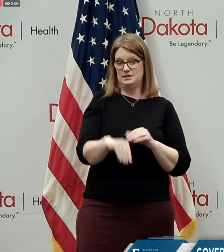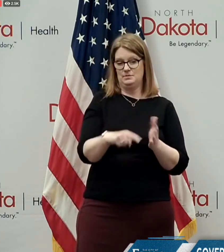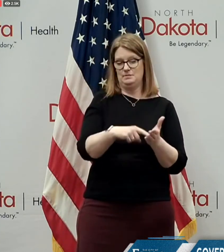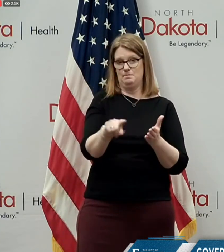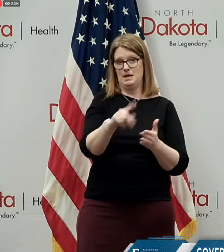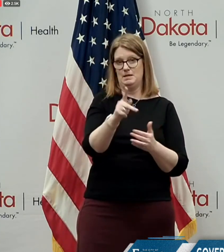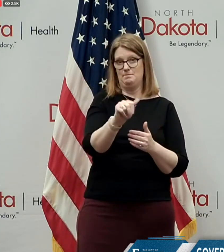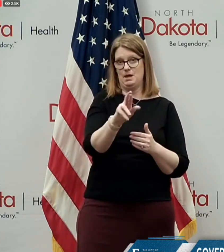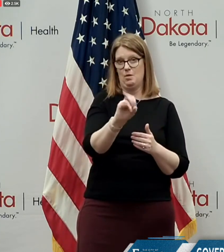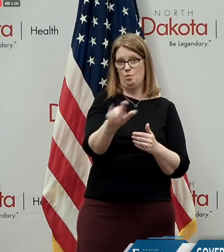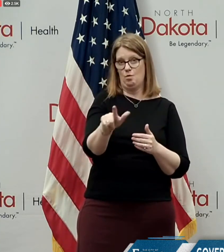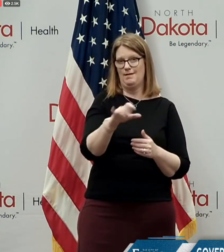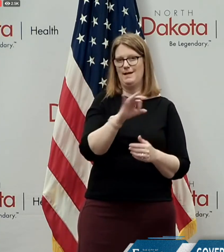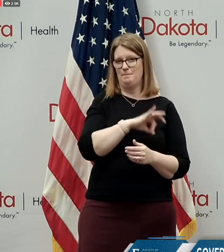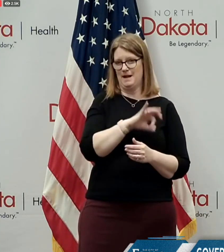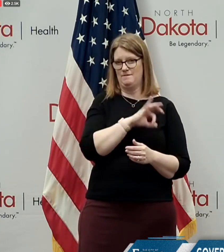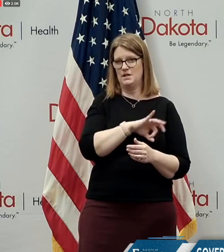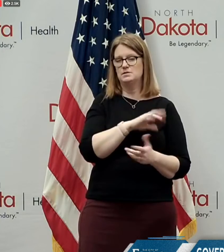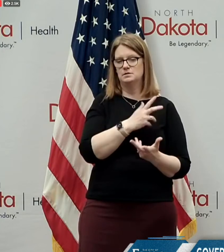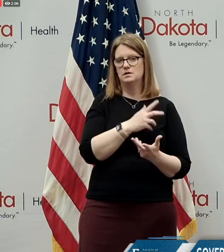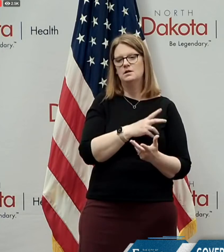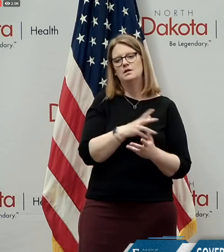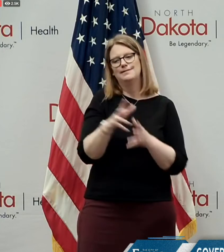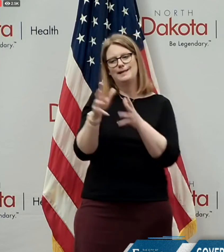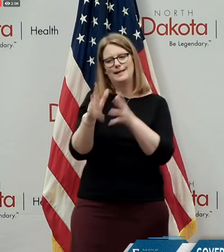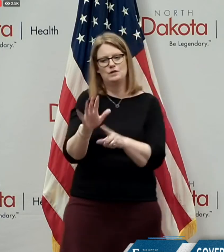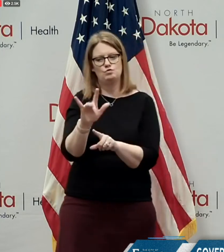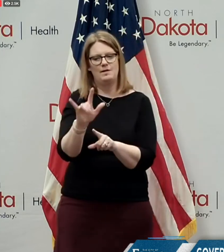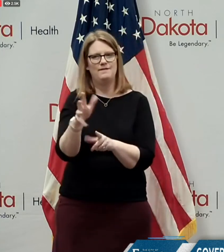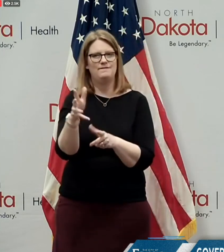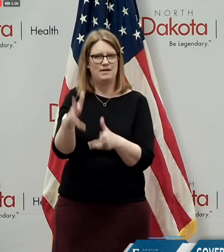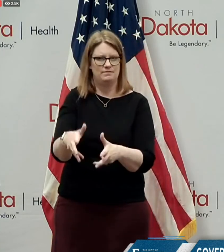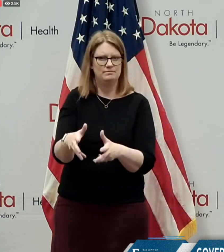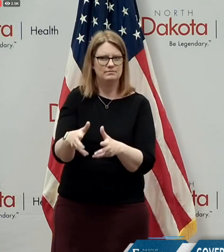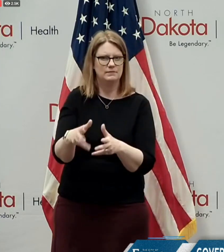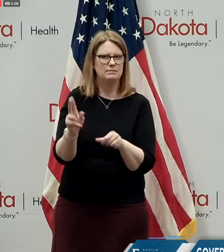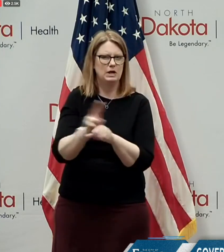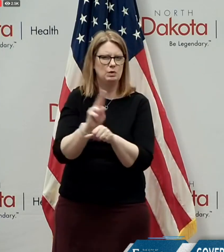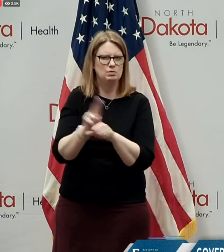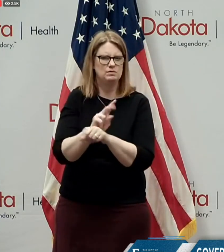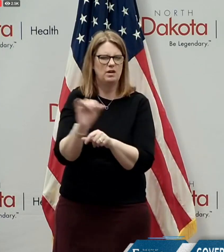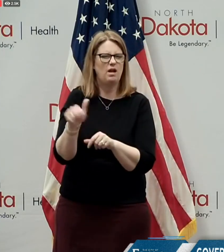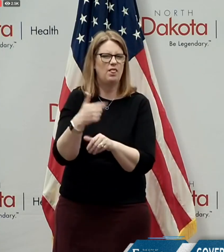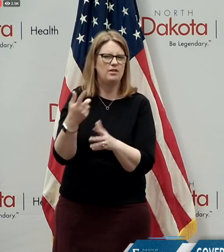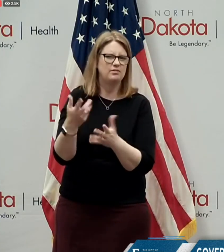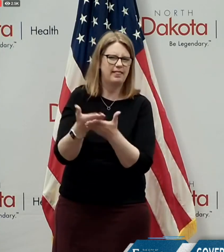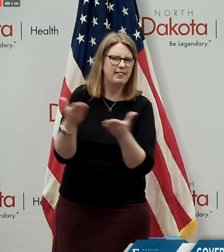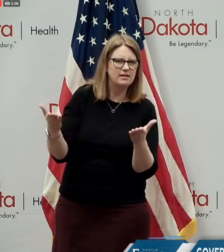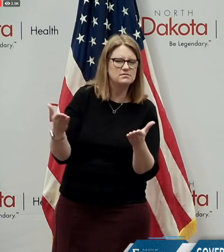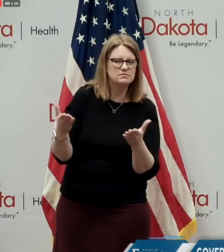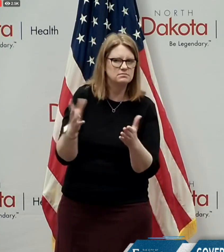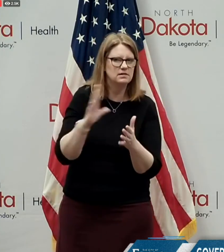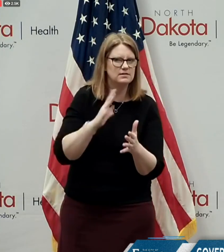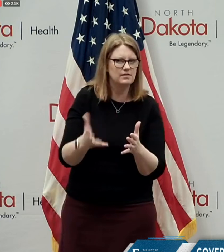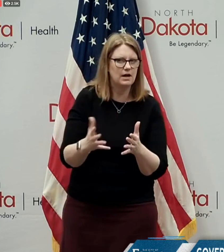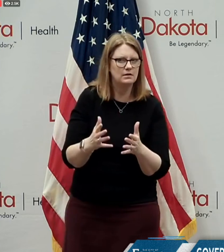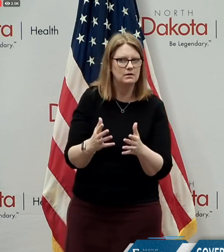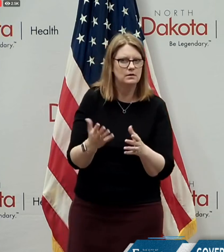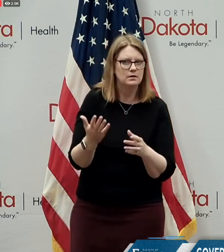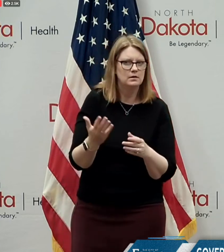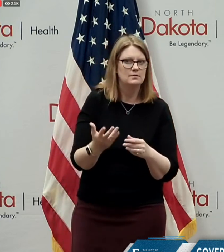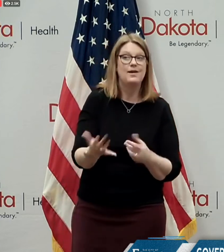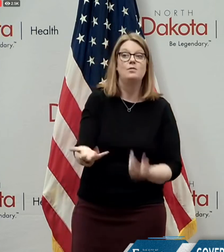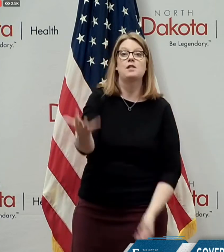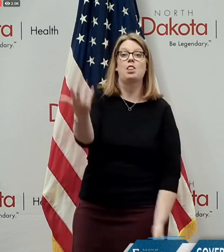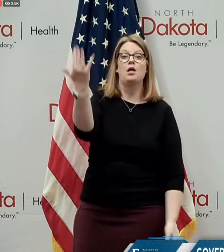and benefits, the remaining 25% could be spent on other eligible expenses during that same time frame. That was then, way